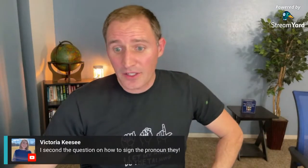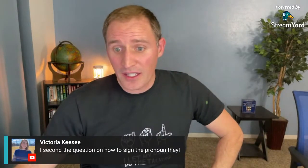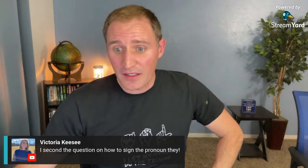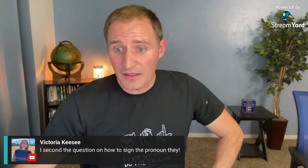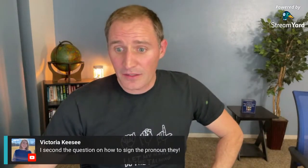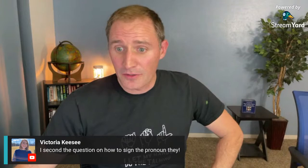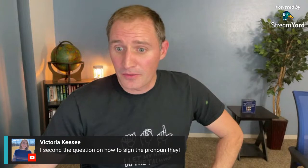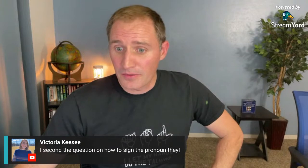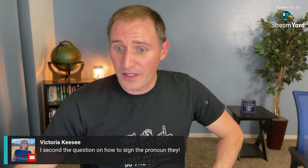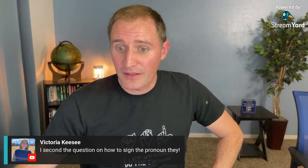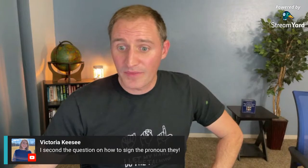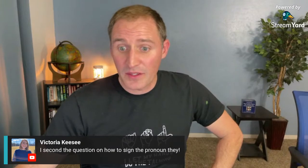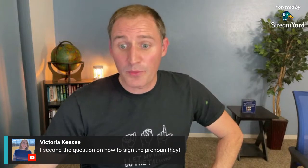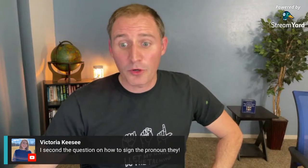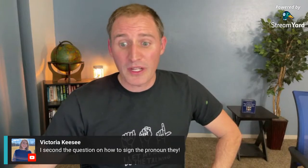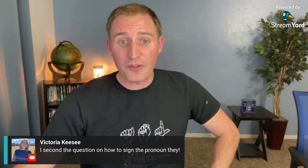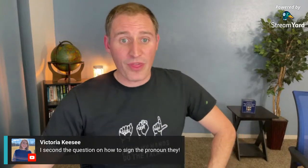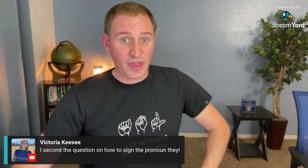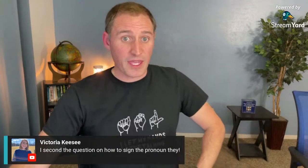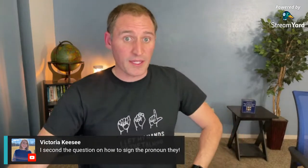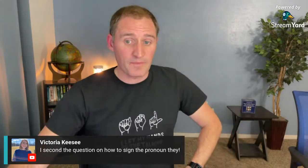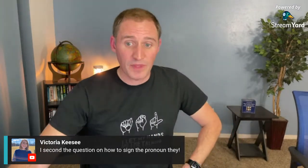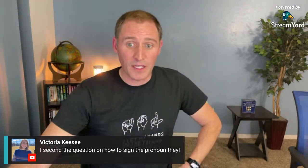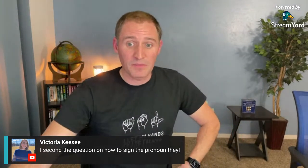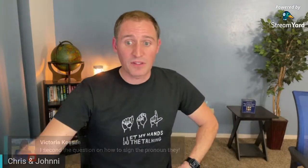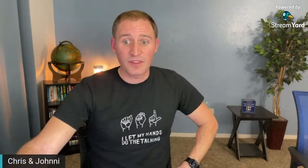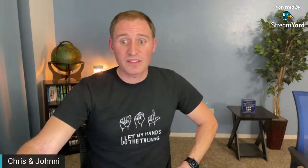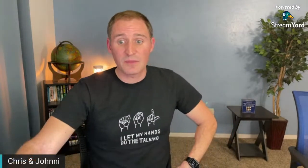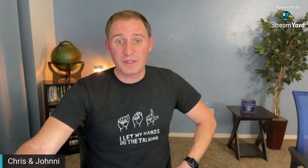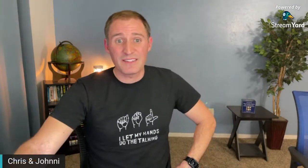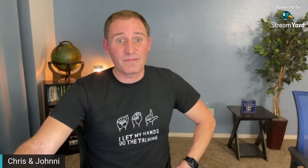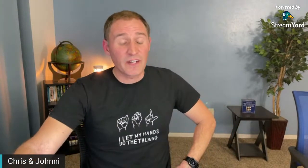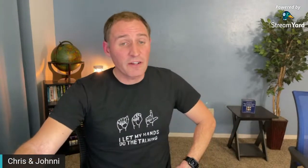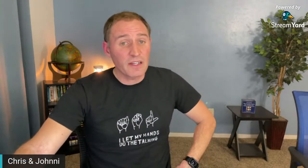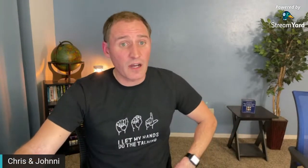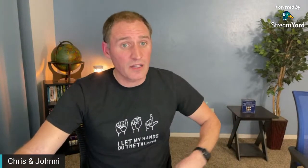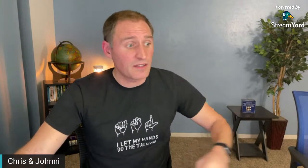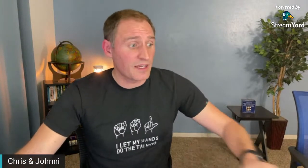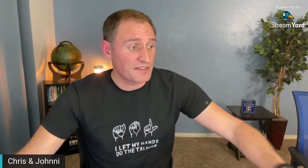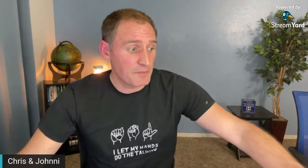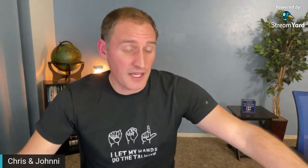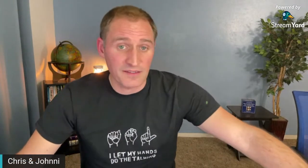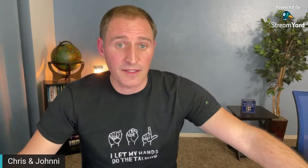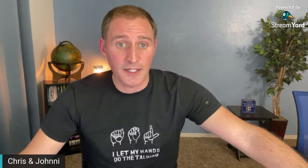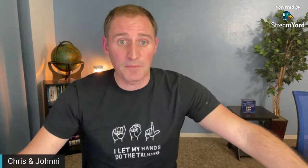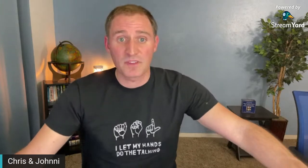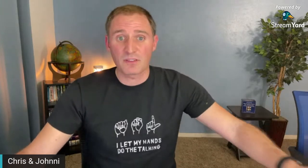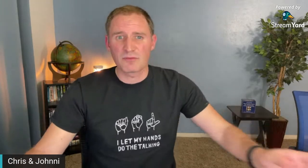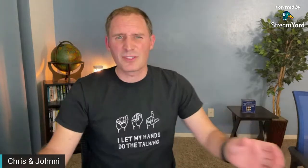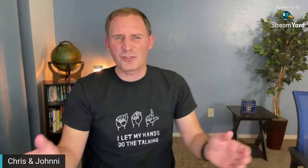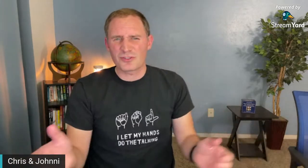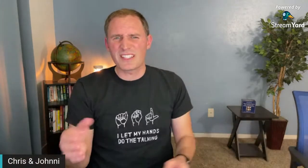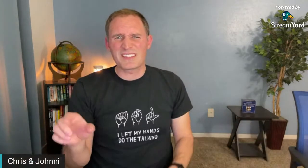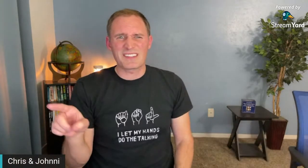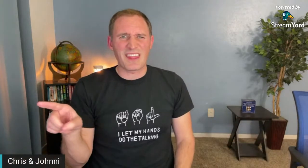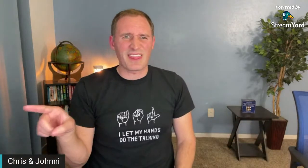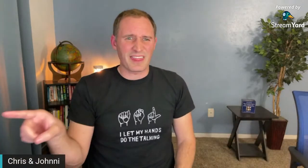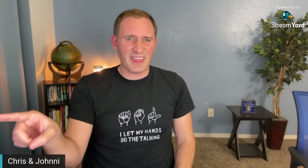Okay, so the pronoun they. So this can be very context-based. So usually it's